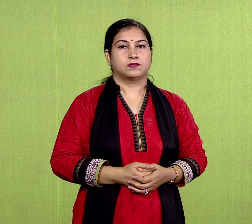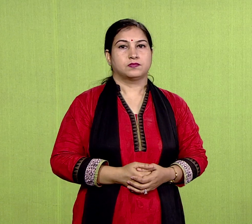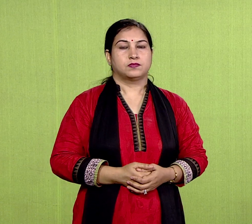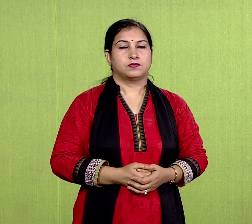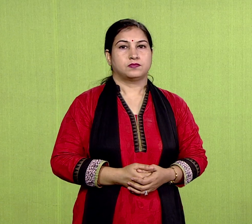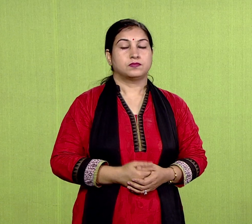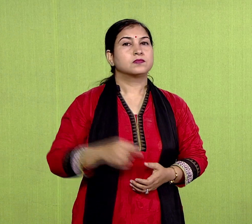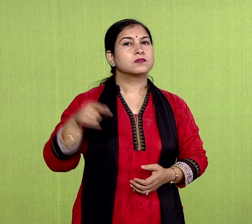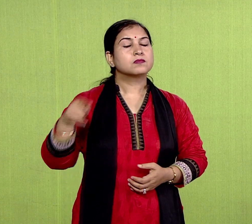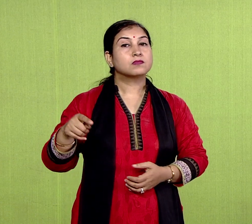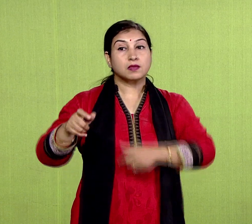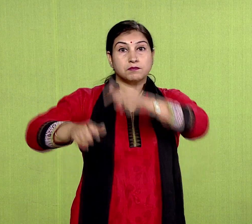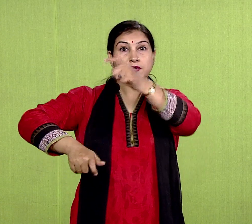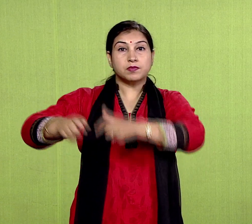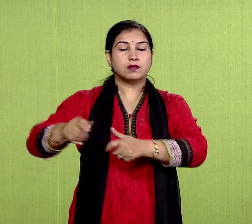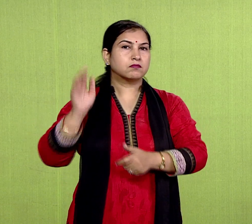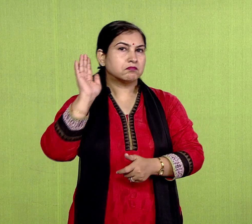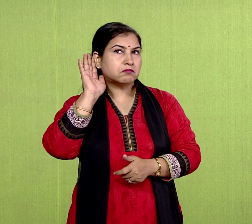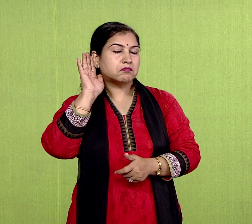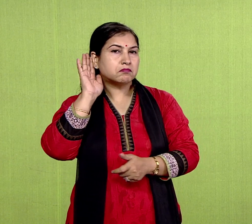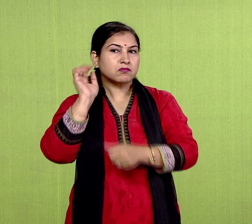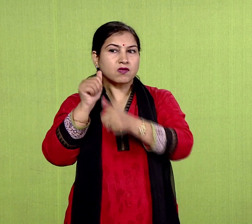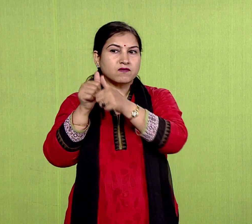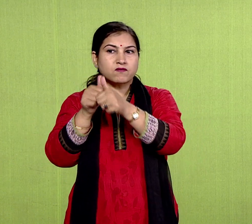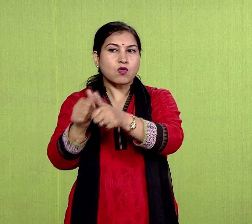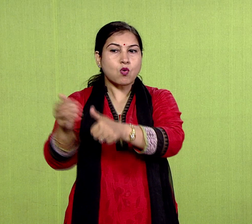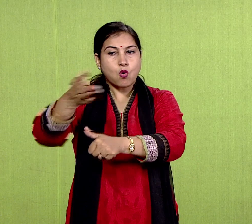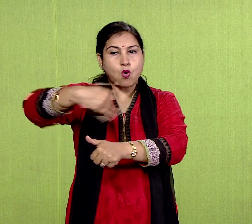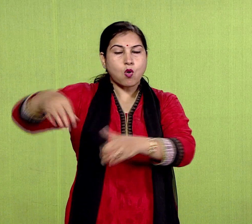His followers came to be known as Jainas.